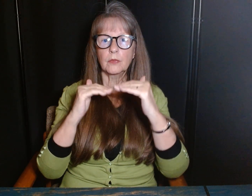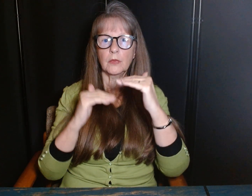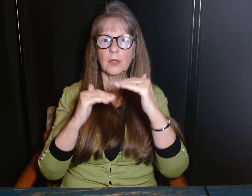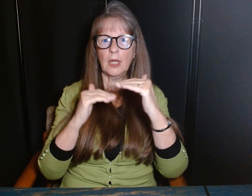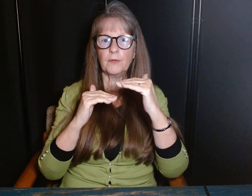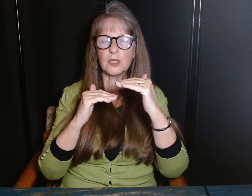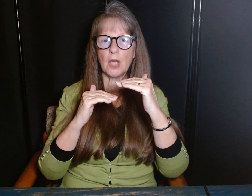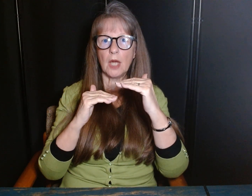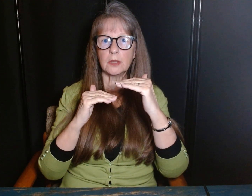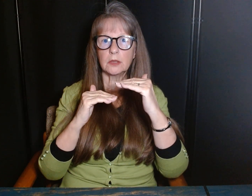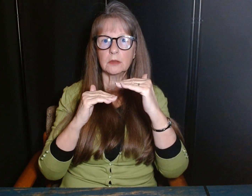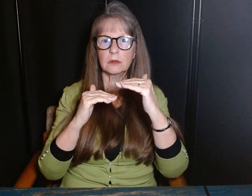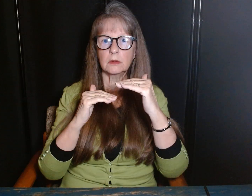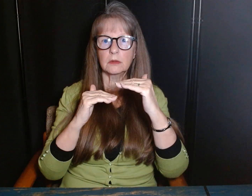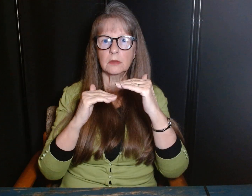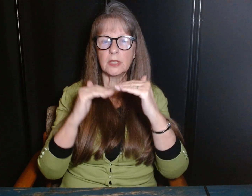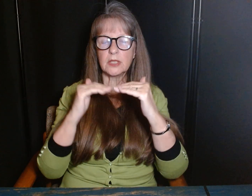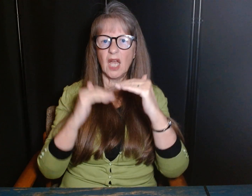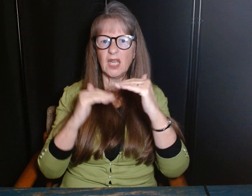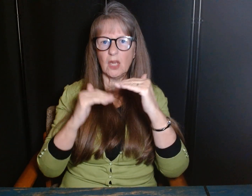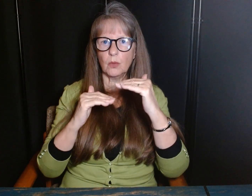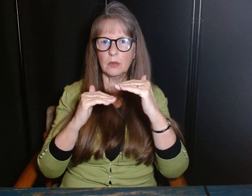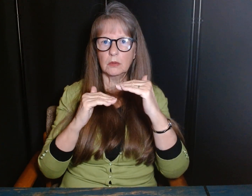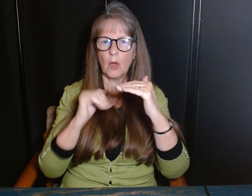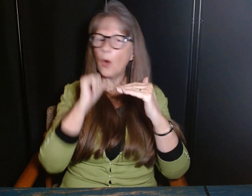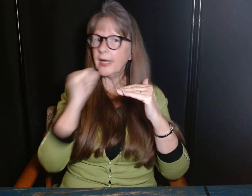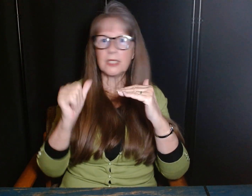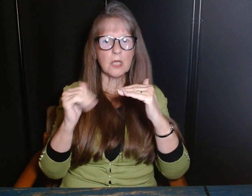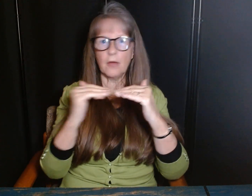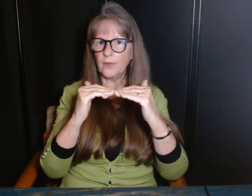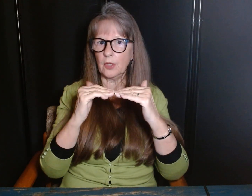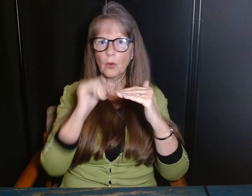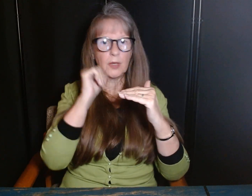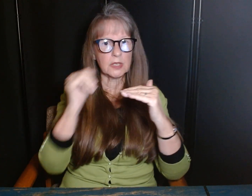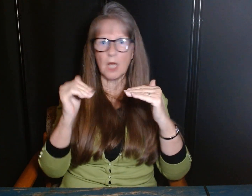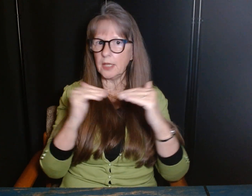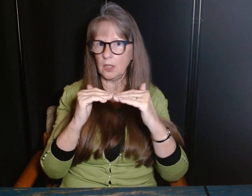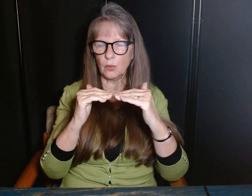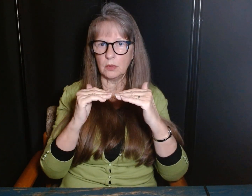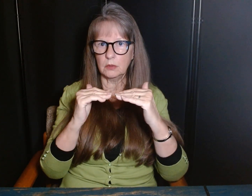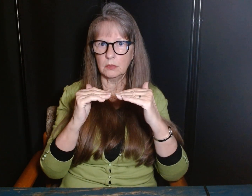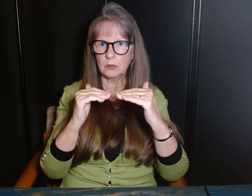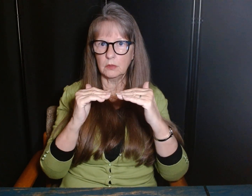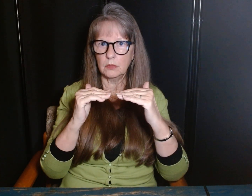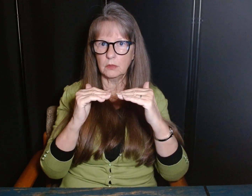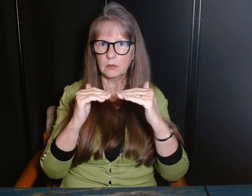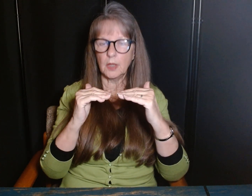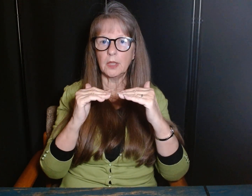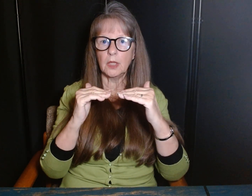And if it's not, it's unequal or it's not fair or it's not equal, right? Either